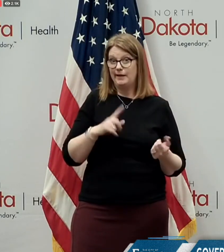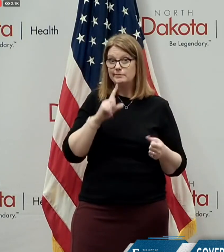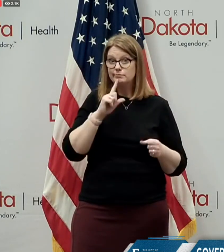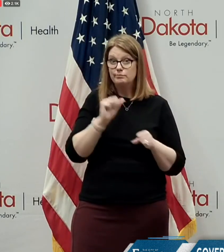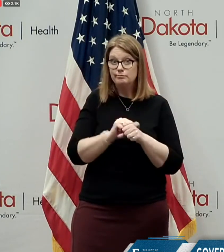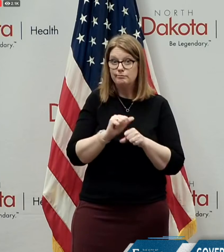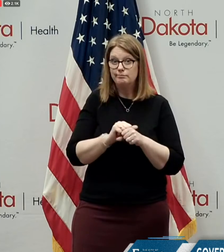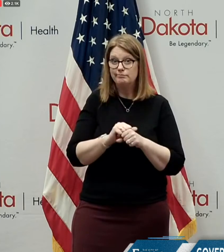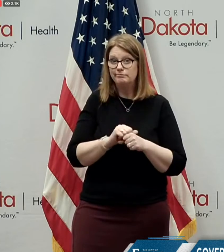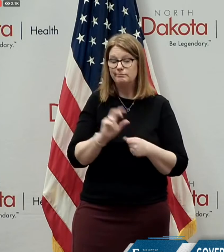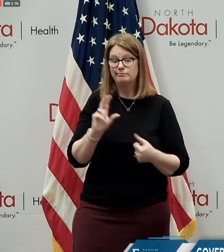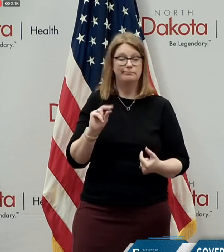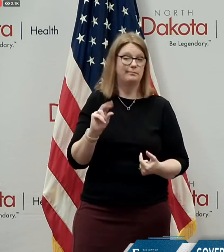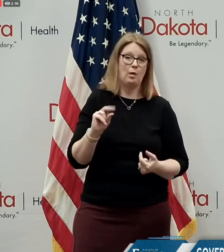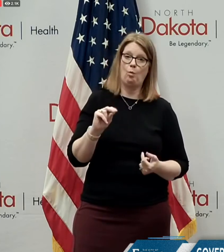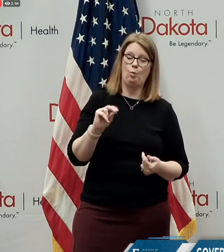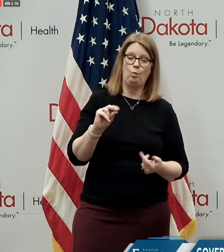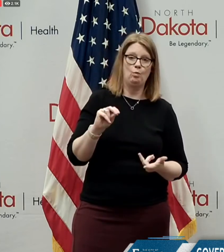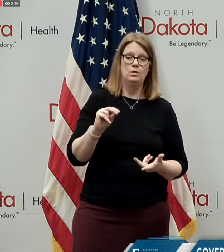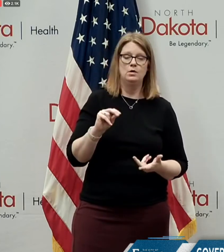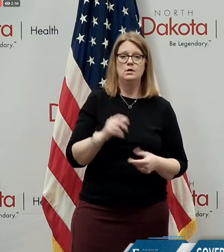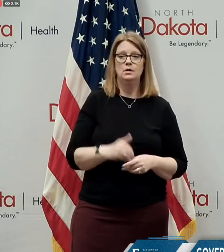There's